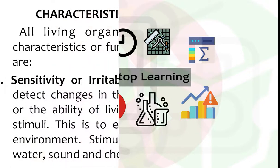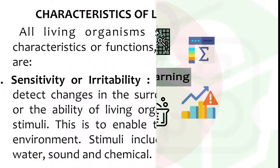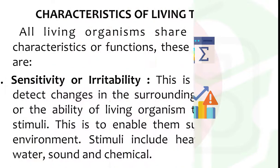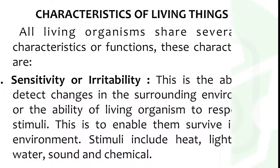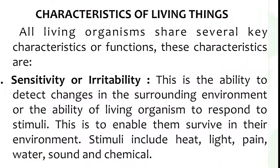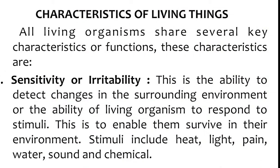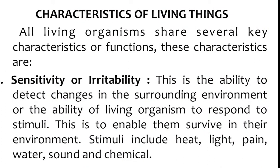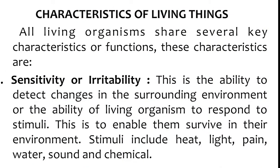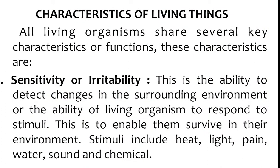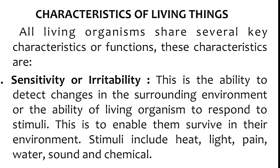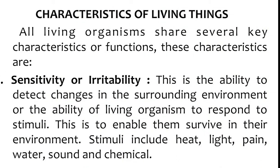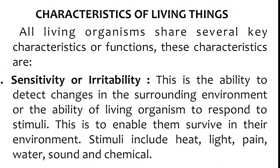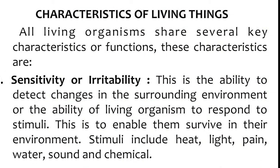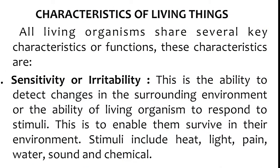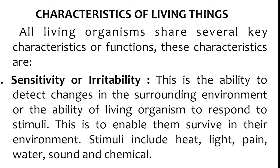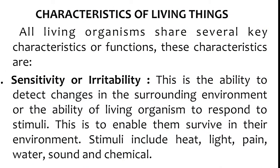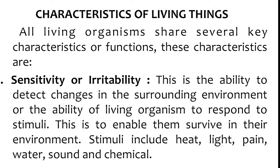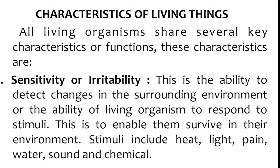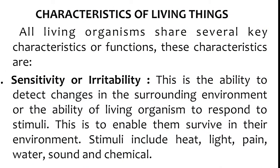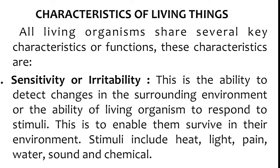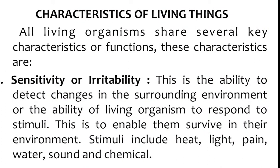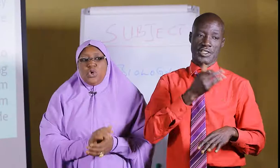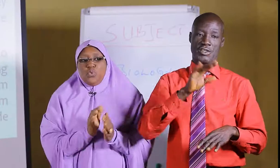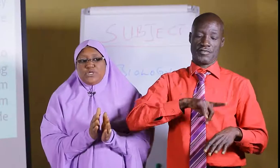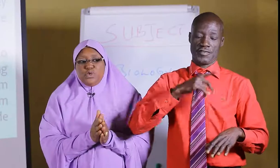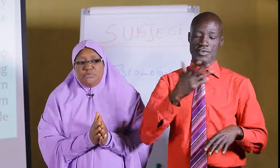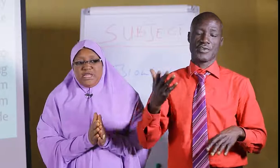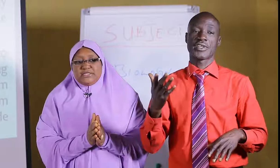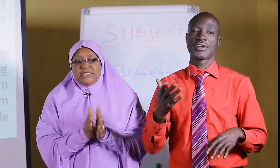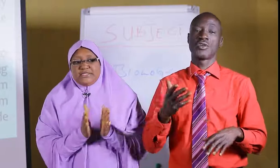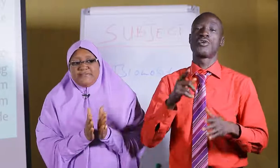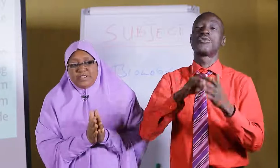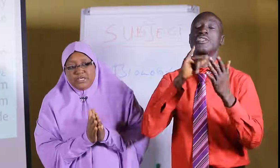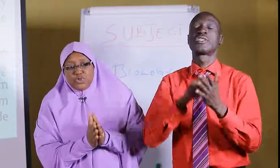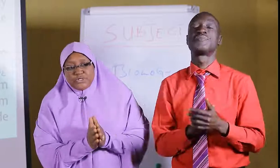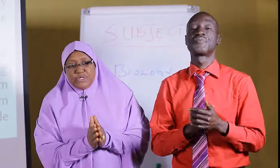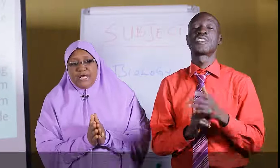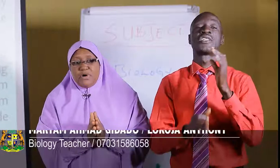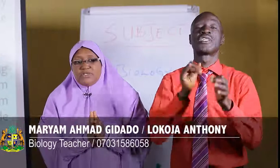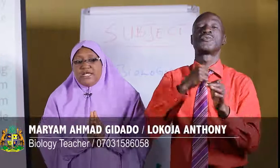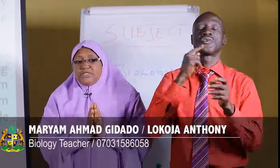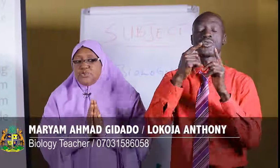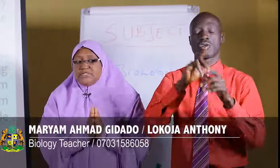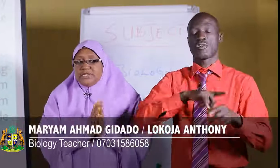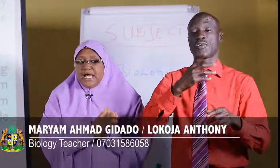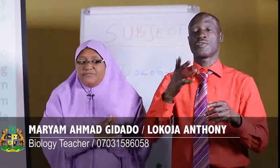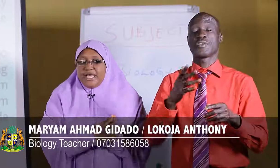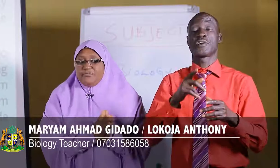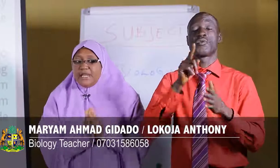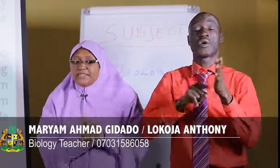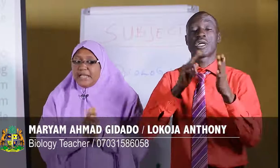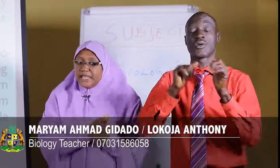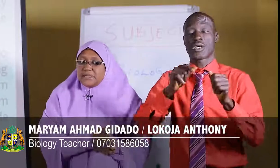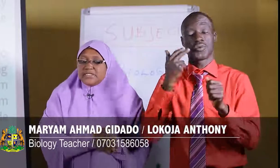Let's now look at characteristics of living things. What we mean is these living things we are talking about, that is those things that have